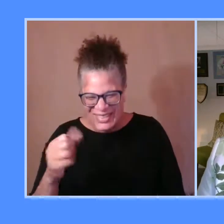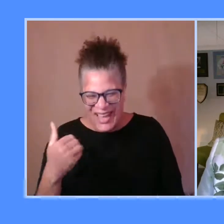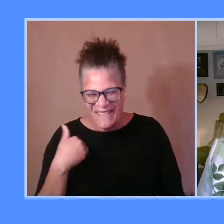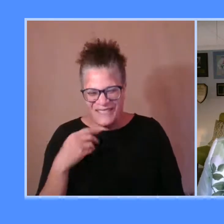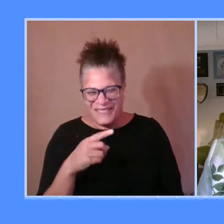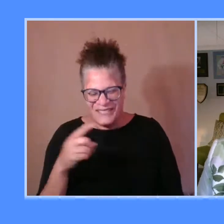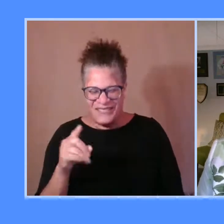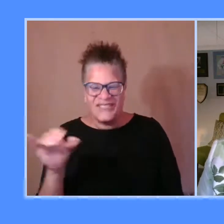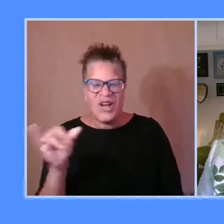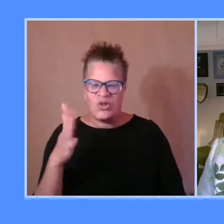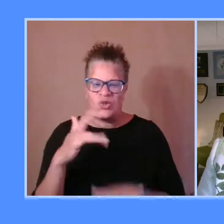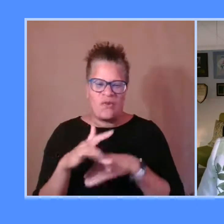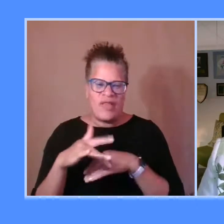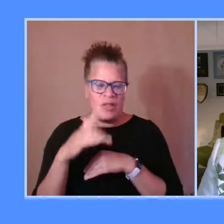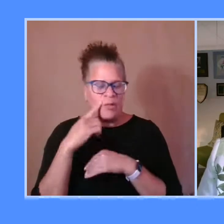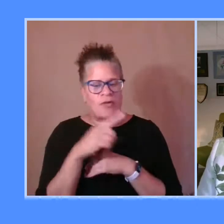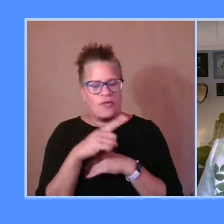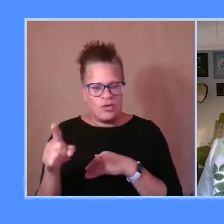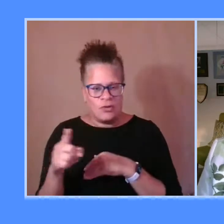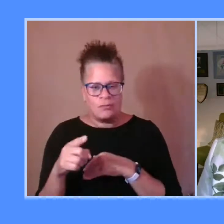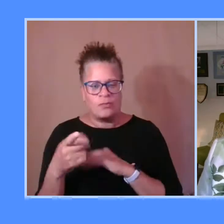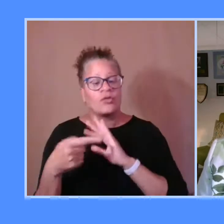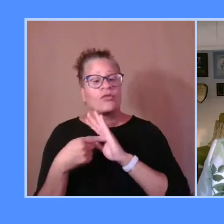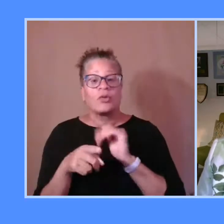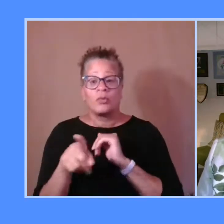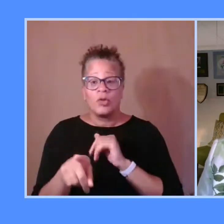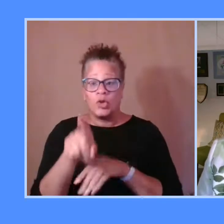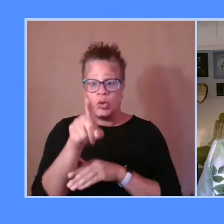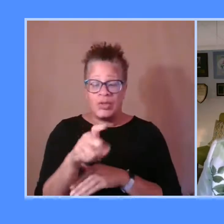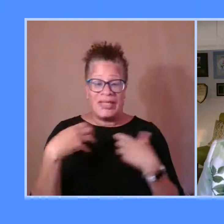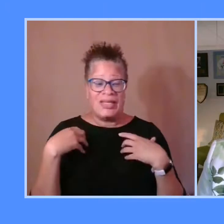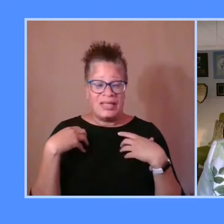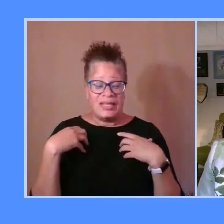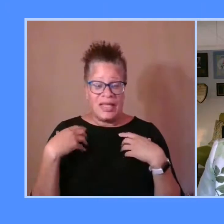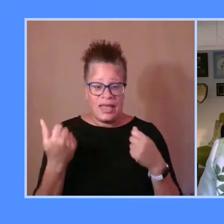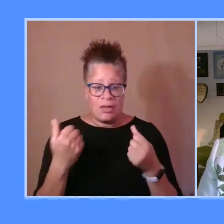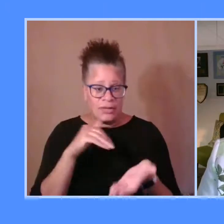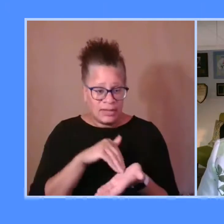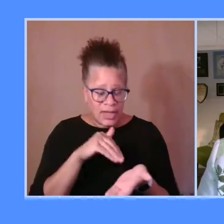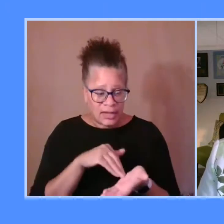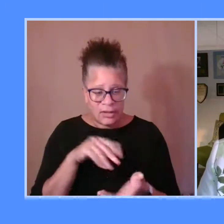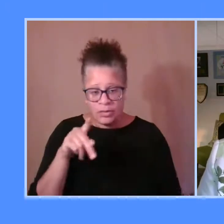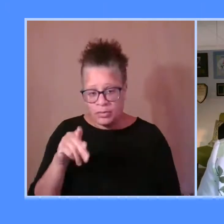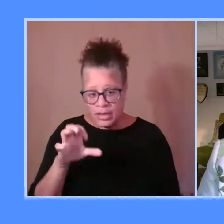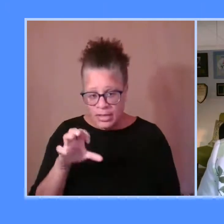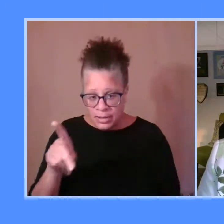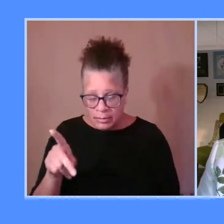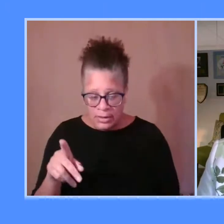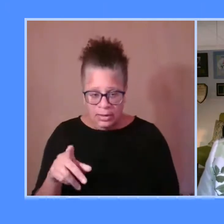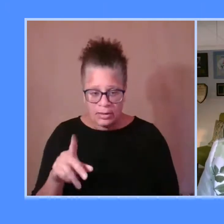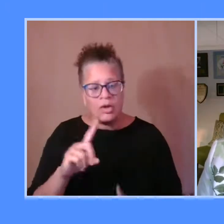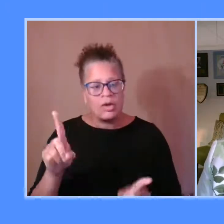is also available. And then if you are in need of a healthcare provider, if you visit the